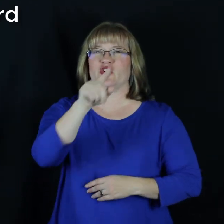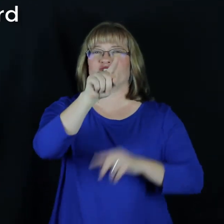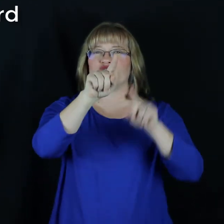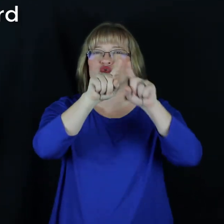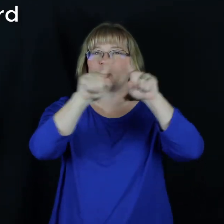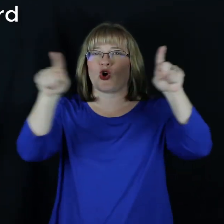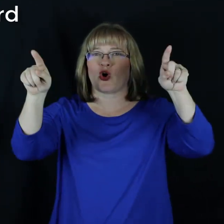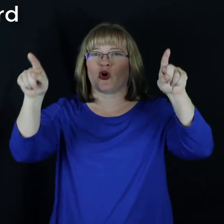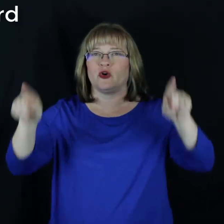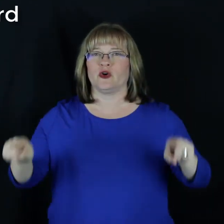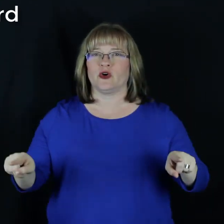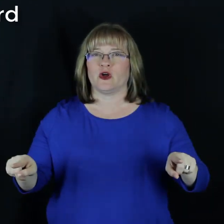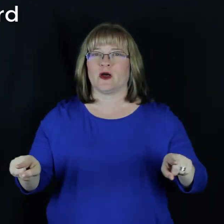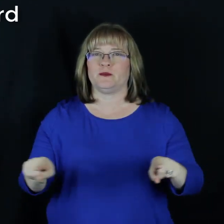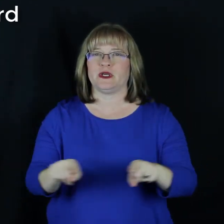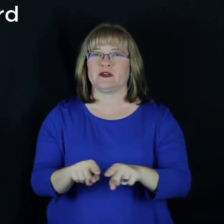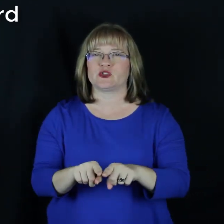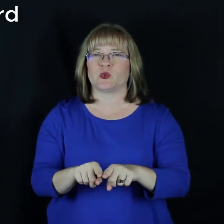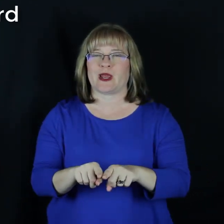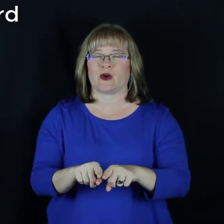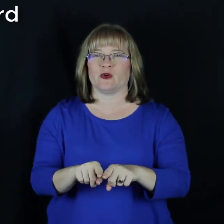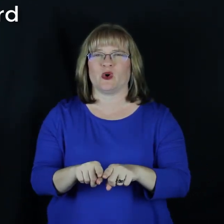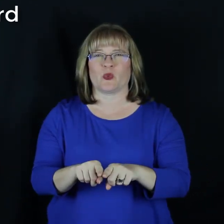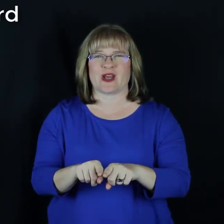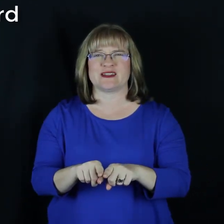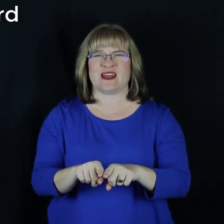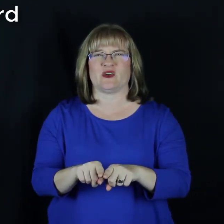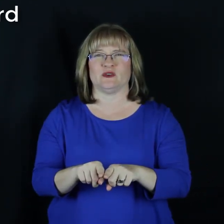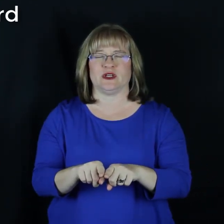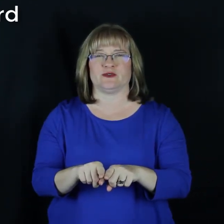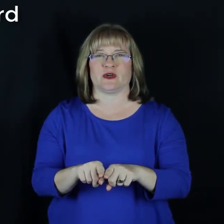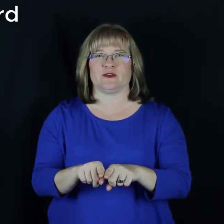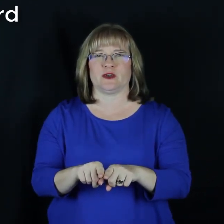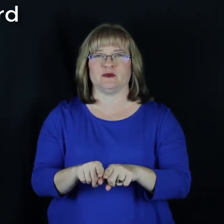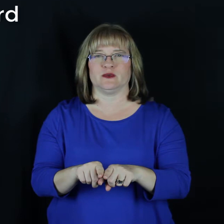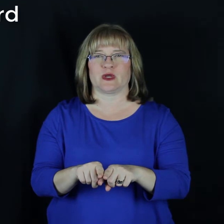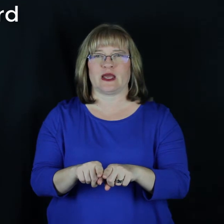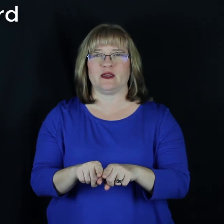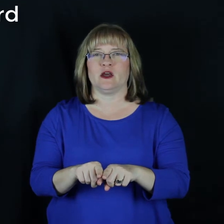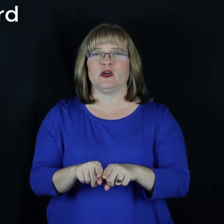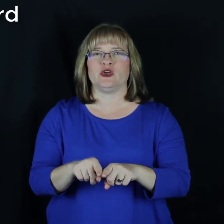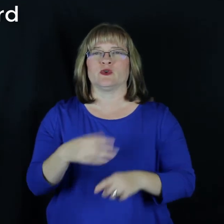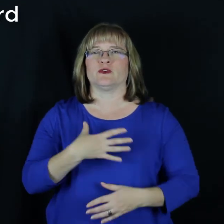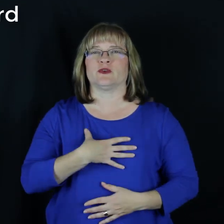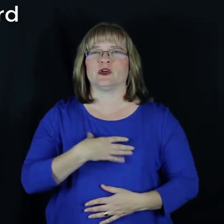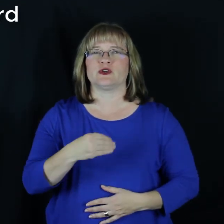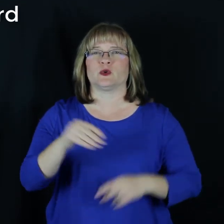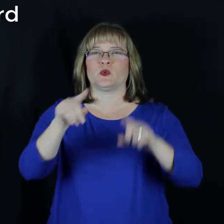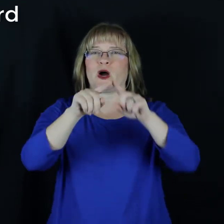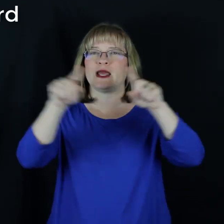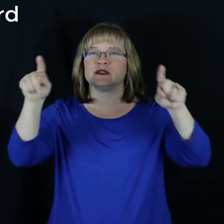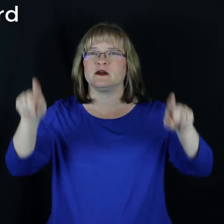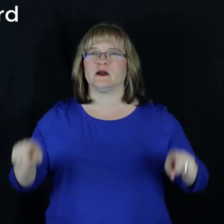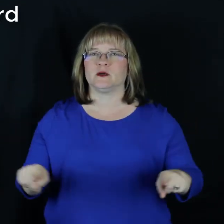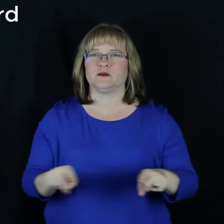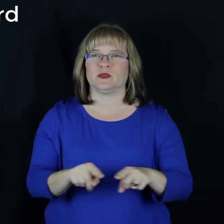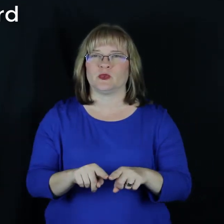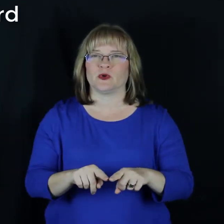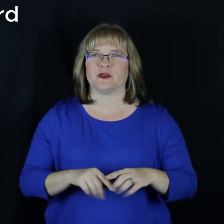you're going to draw a big square or rectangle in front of you, okay? You're referring to the white board.